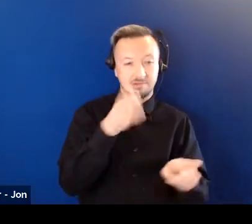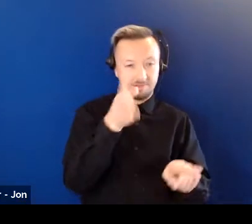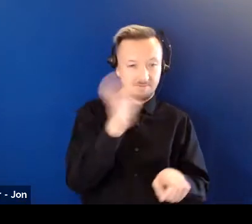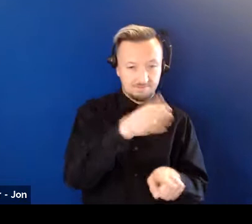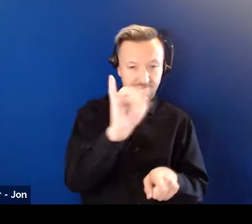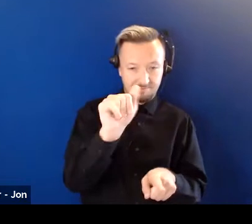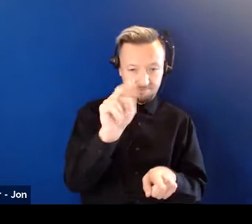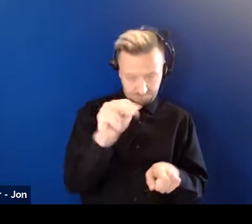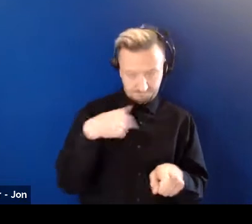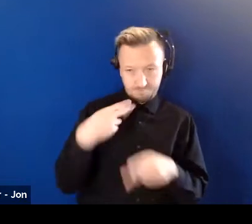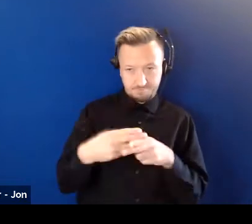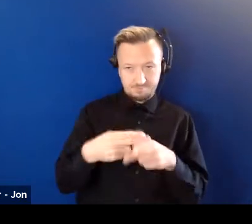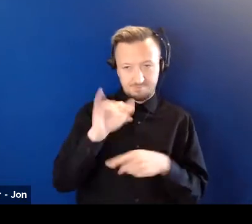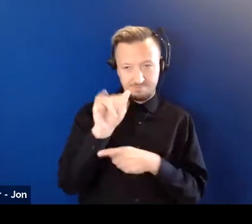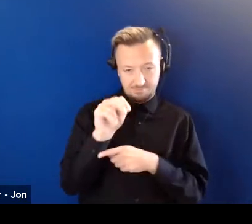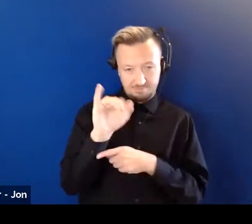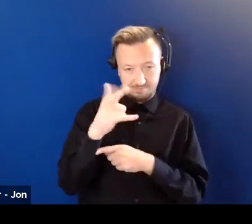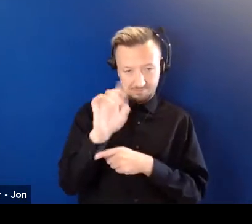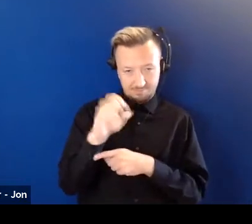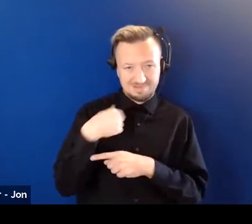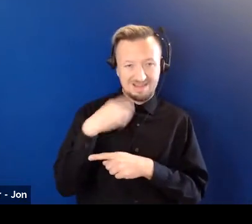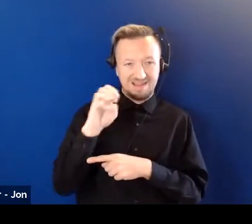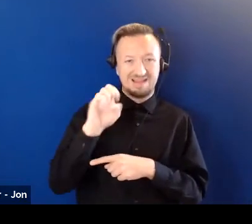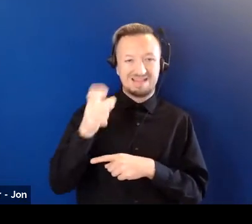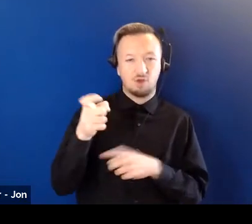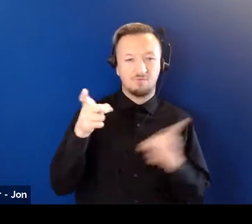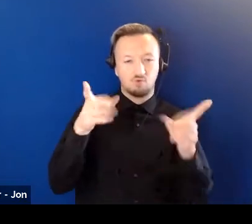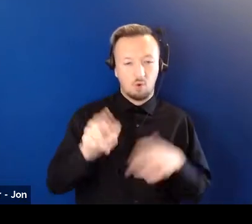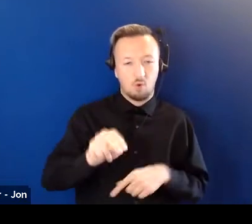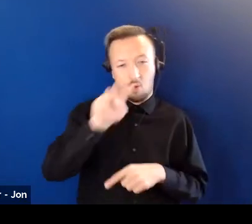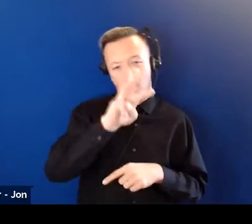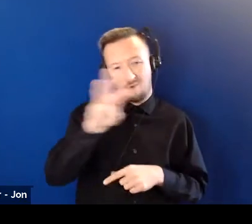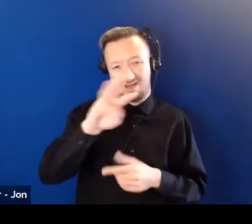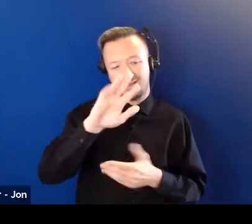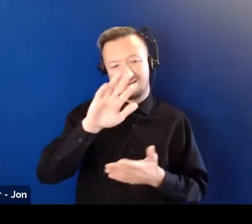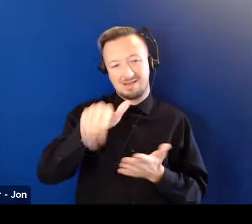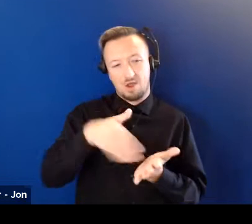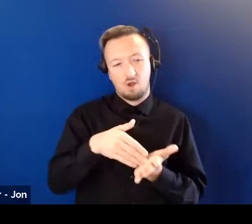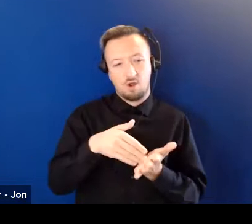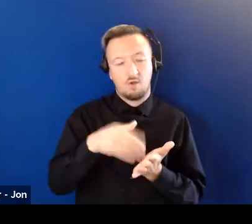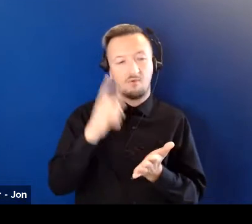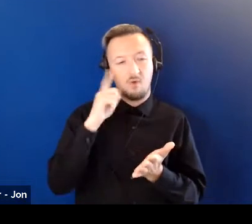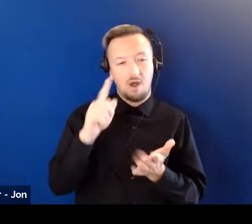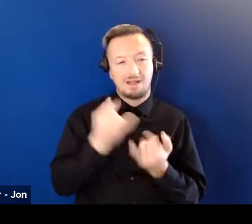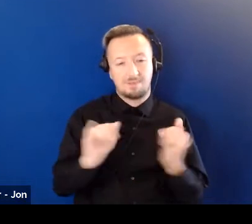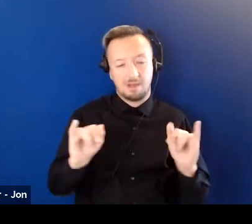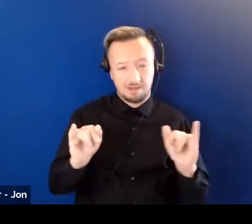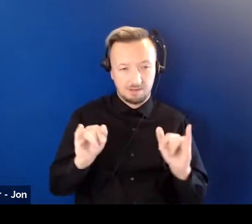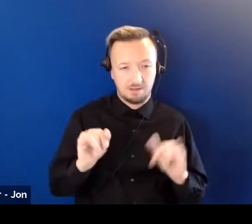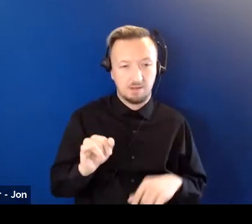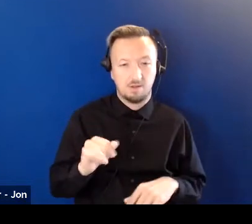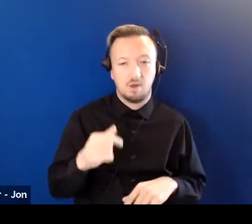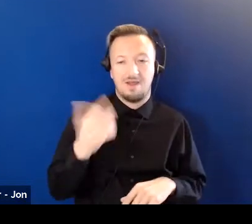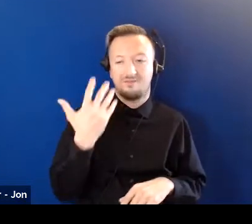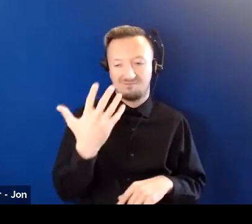is Ian Engel. I'm the Executive Director at the Northwest Colorado Center for Independence. We serve 5